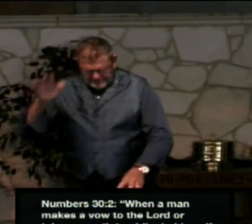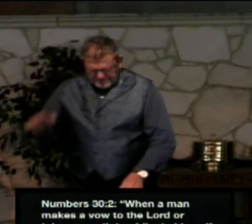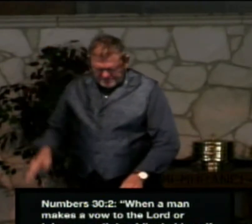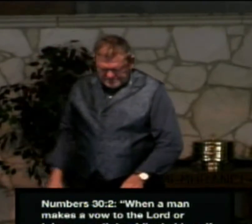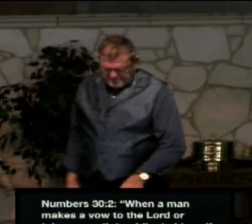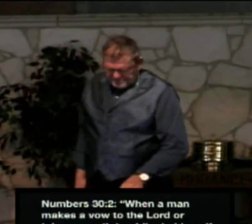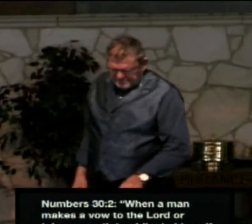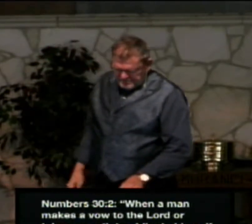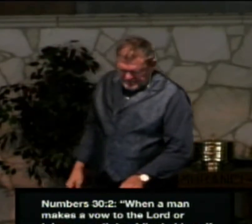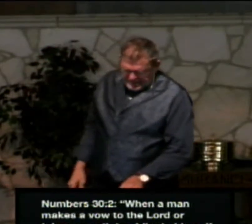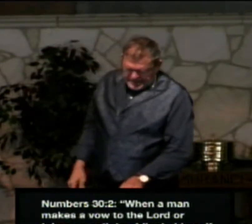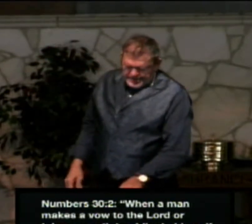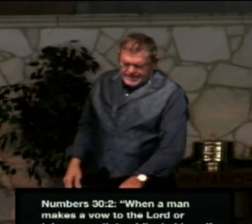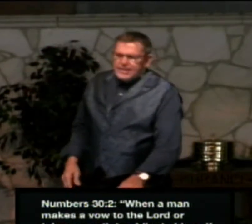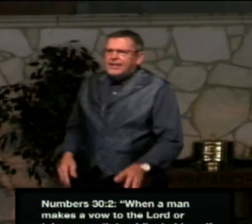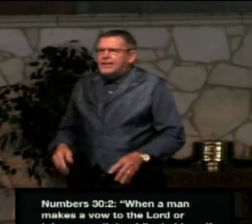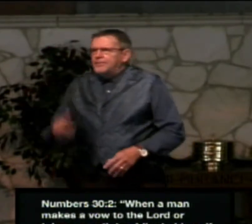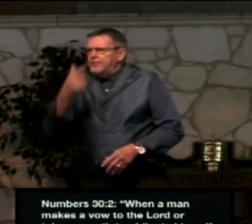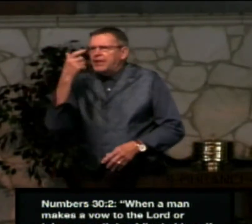vow.